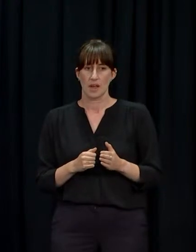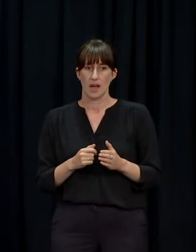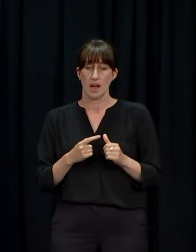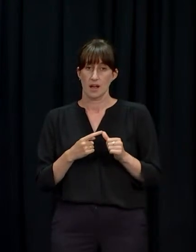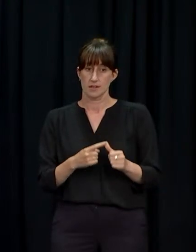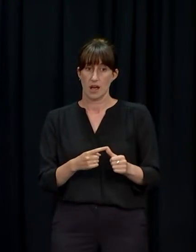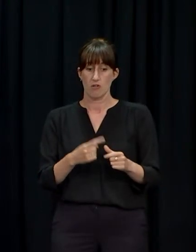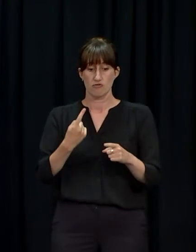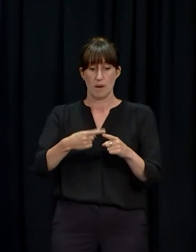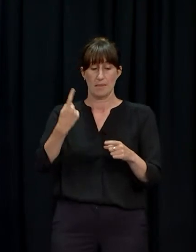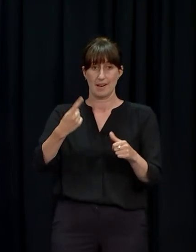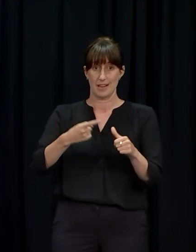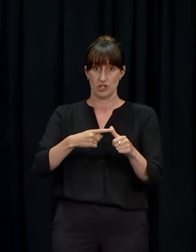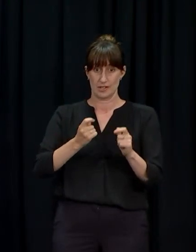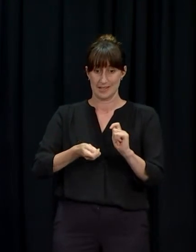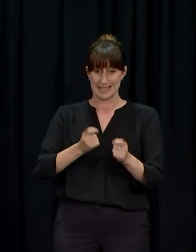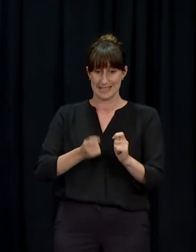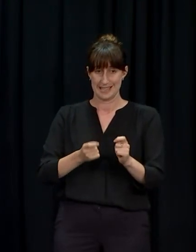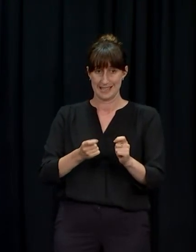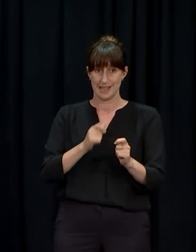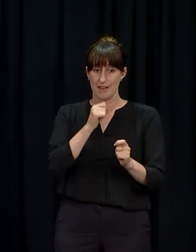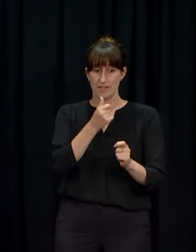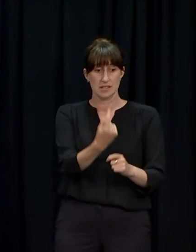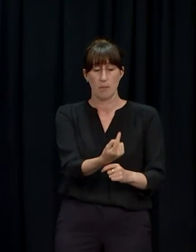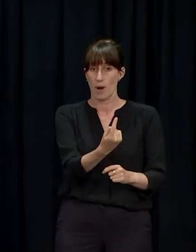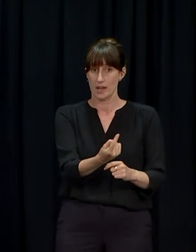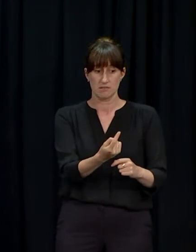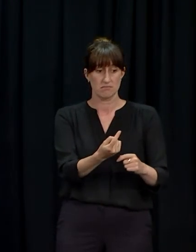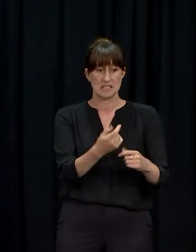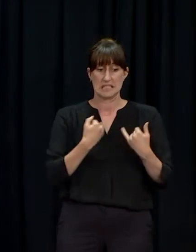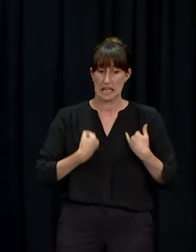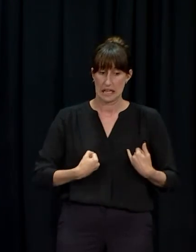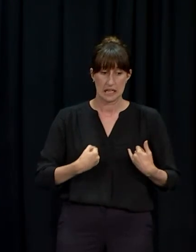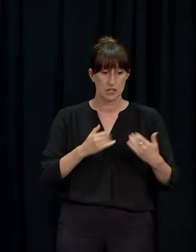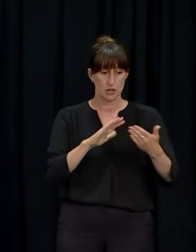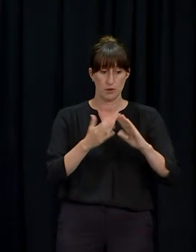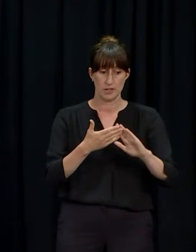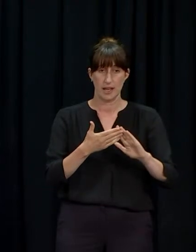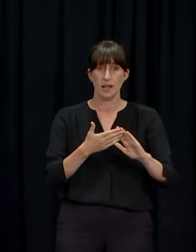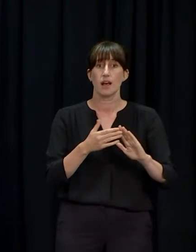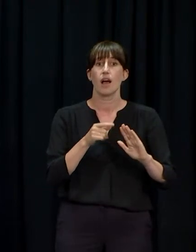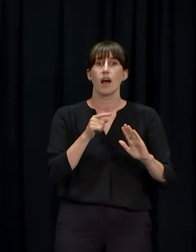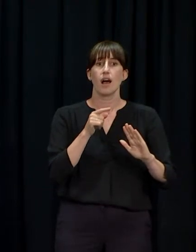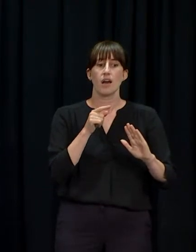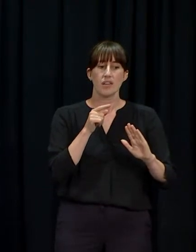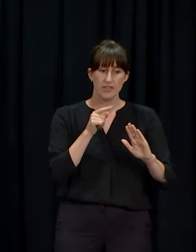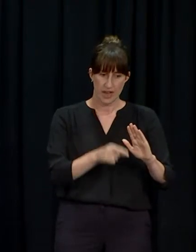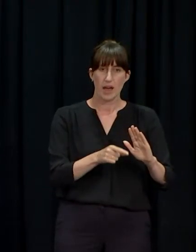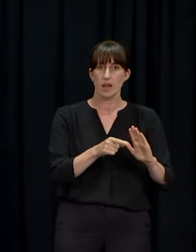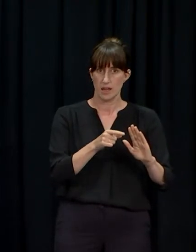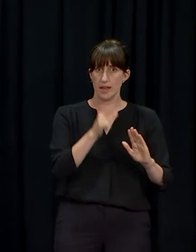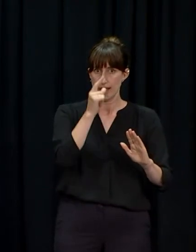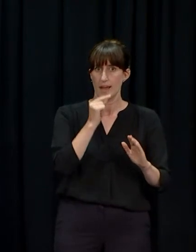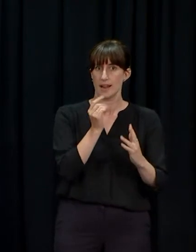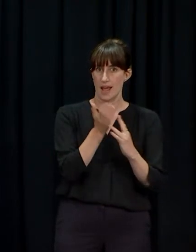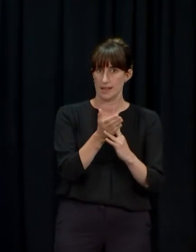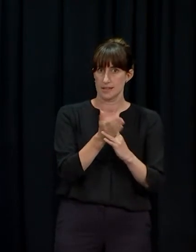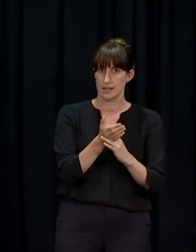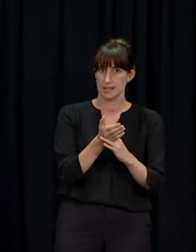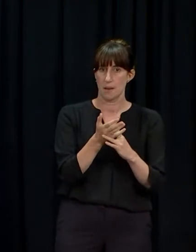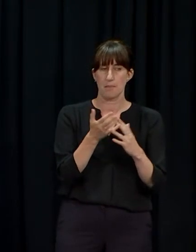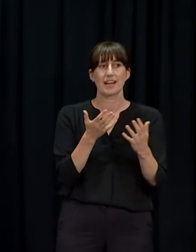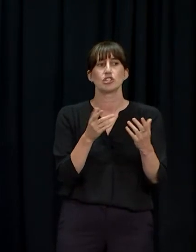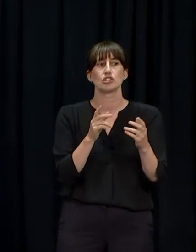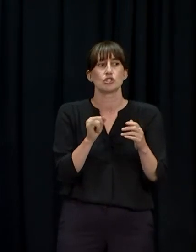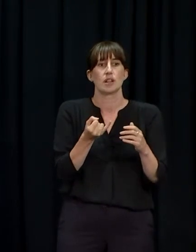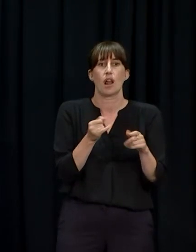test for someone with symptoms in the community there. They'll be available through the channels you can currently access tests through.